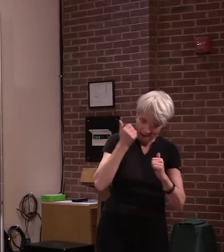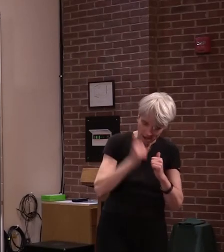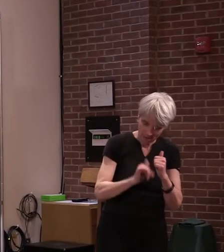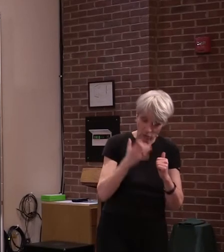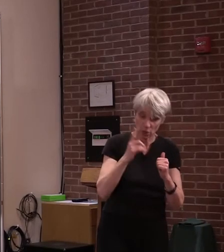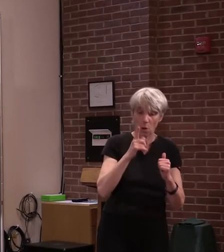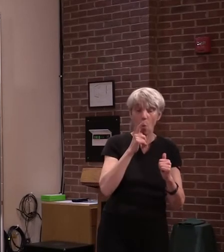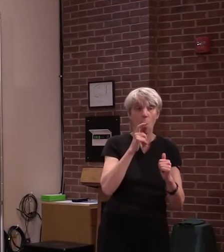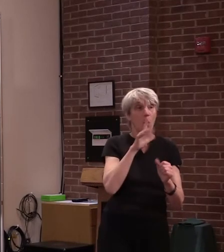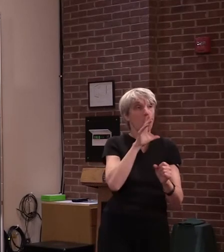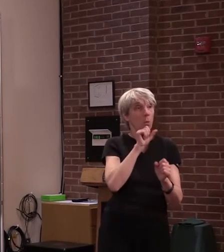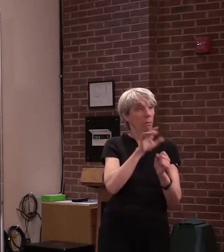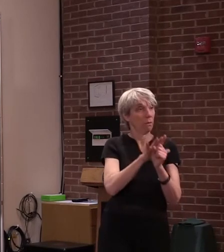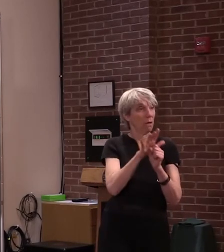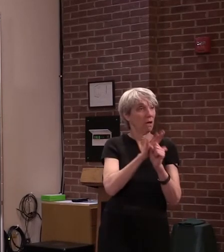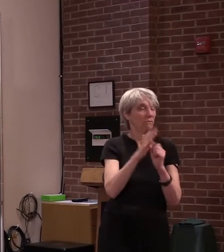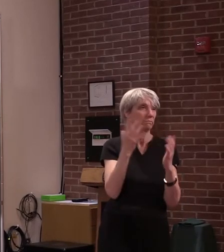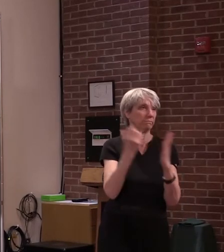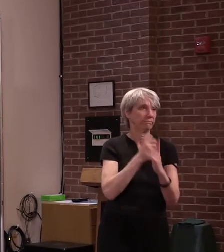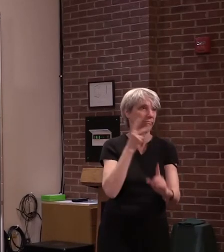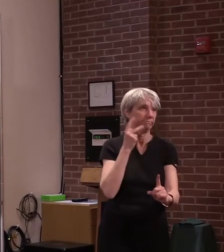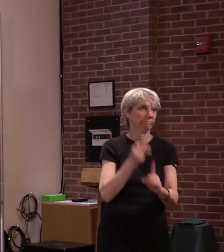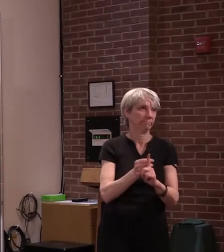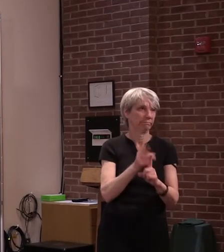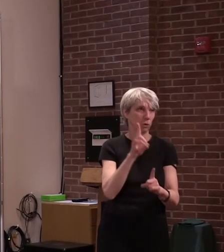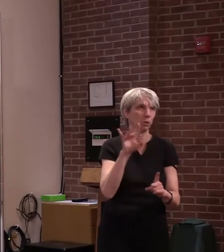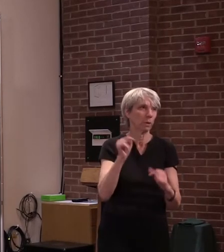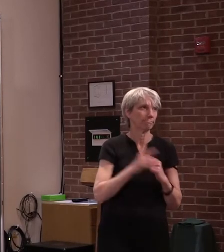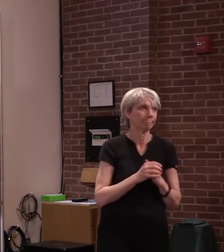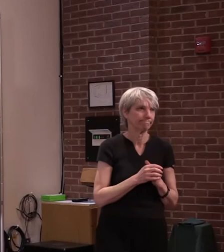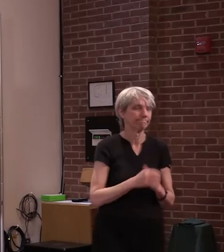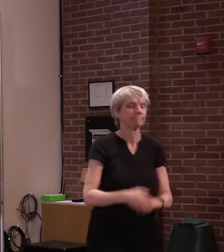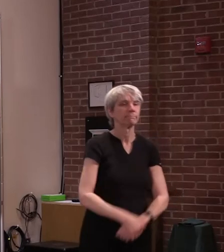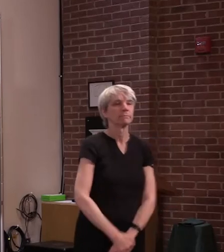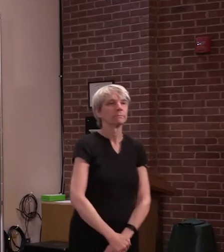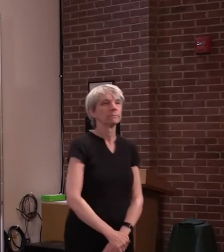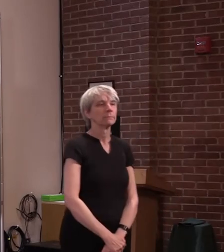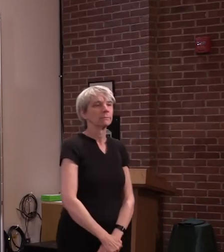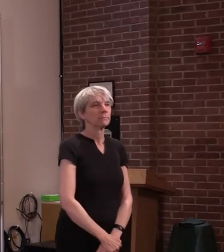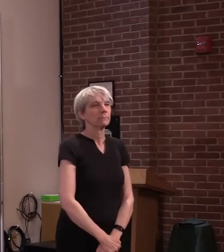eligible to get vaccinated, we recommend that they do so.